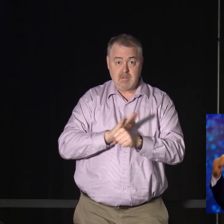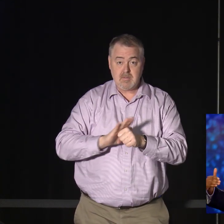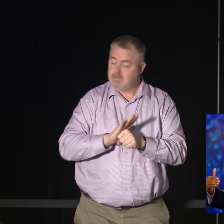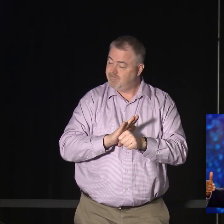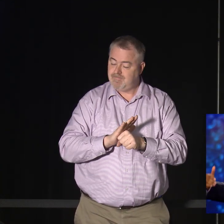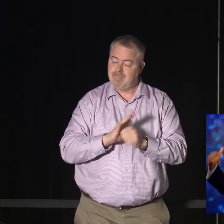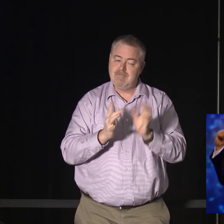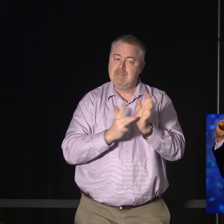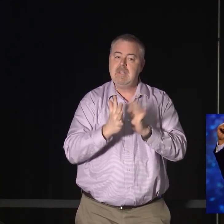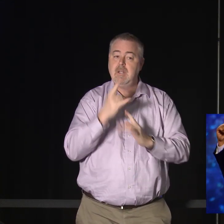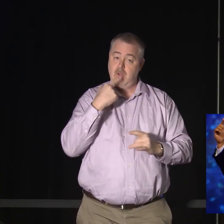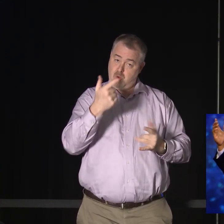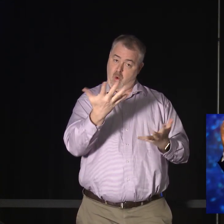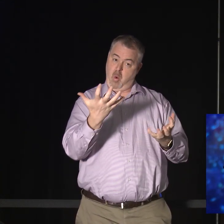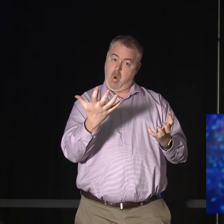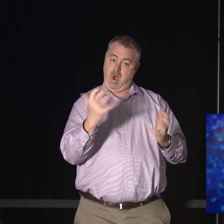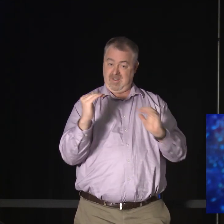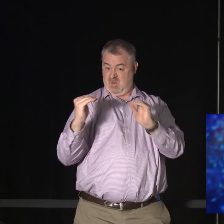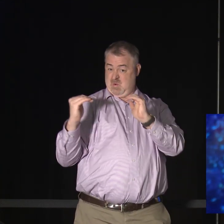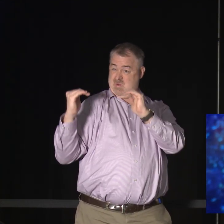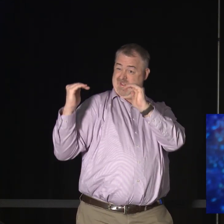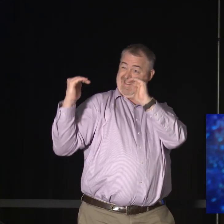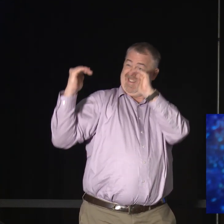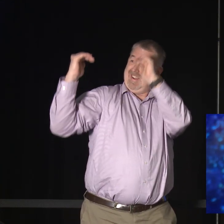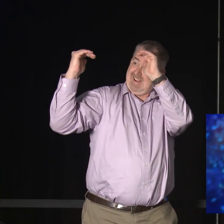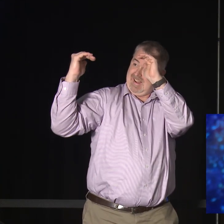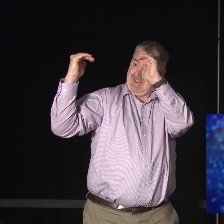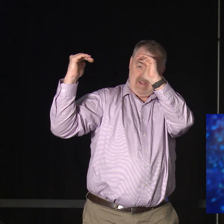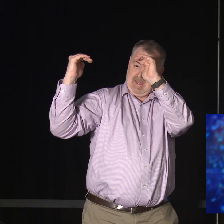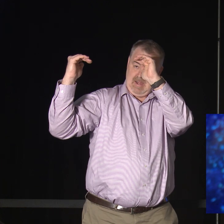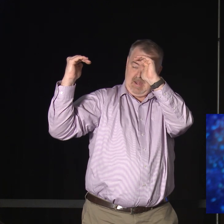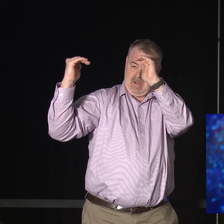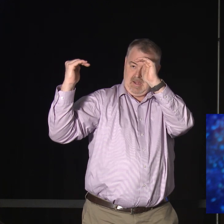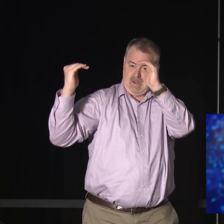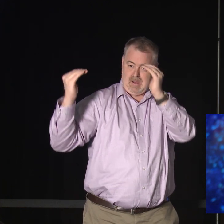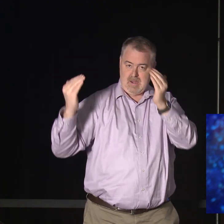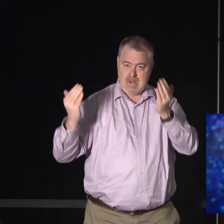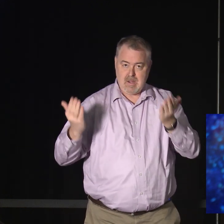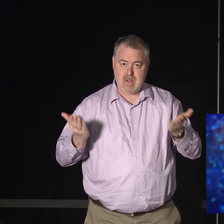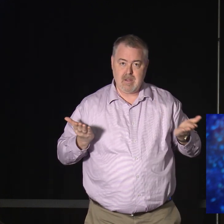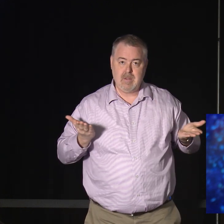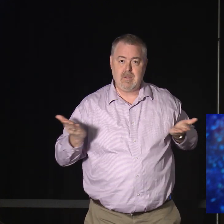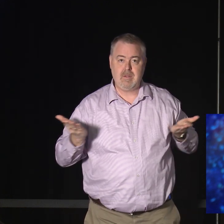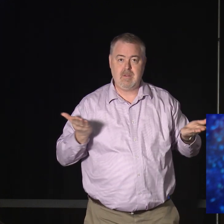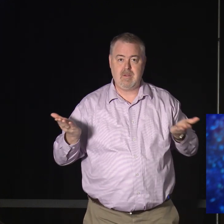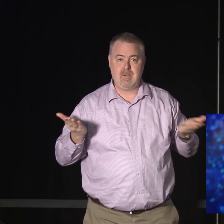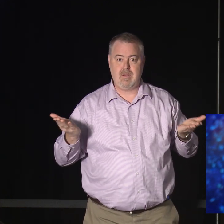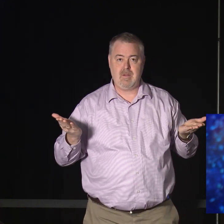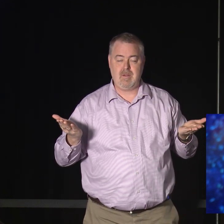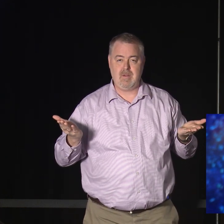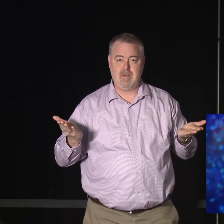if you want to be great, you must be a servant, a slave.